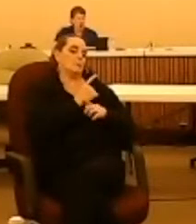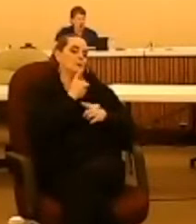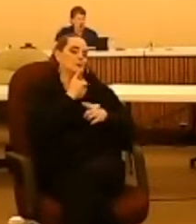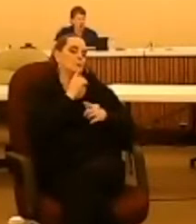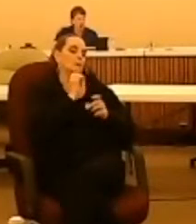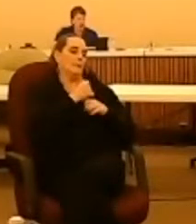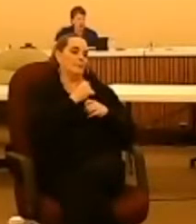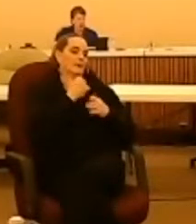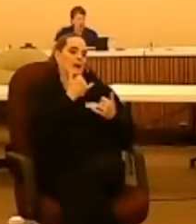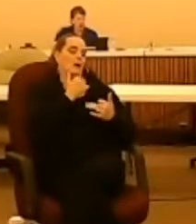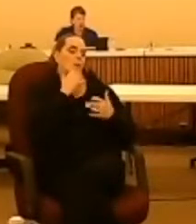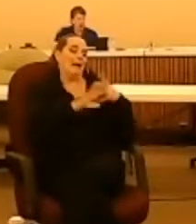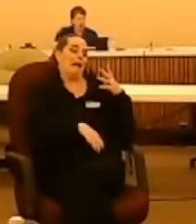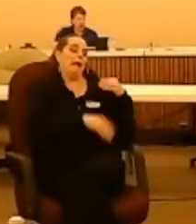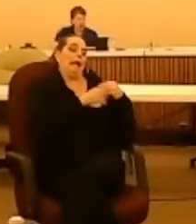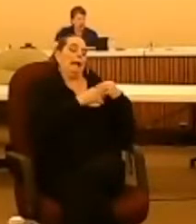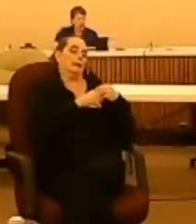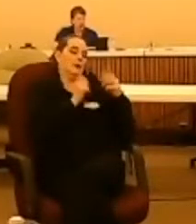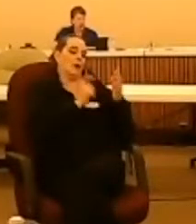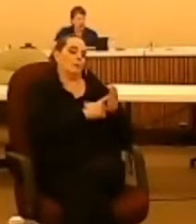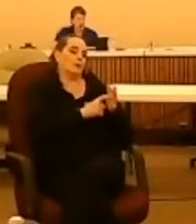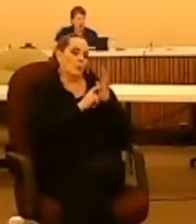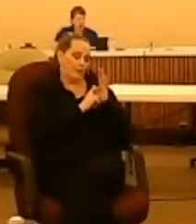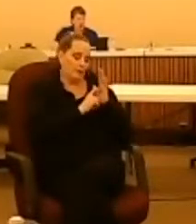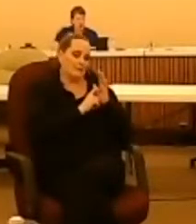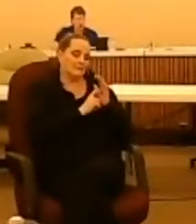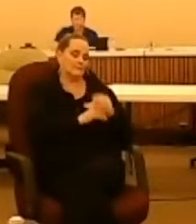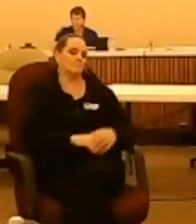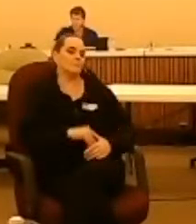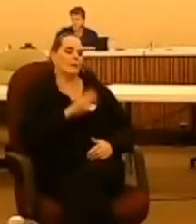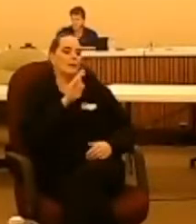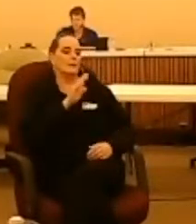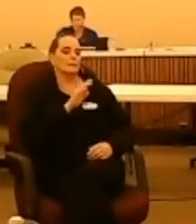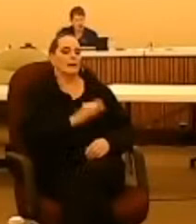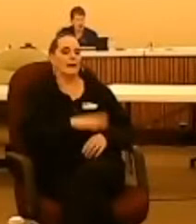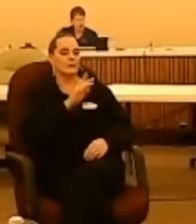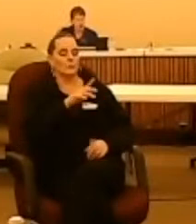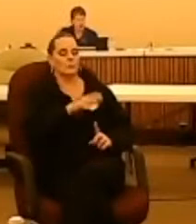requirement on the special use permit itself.